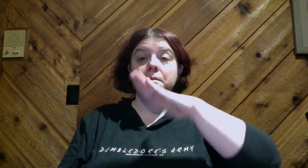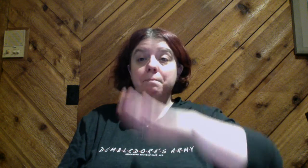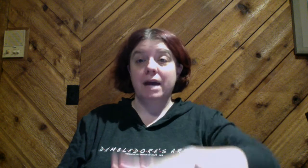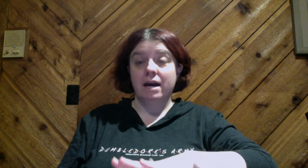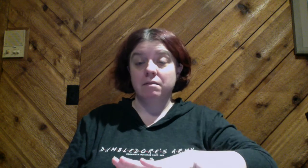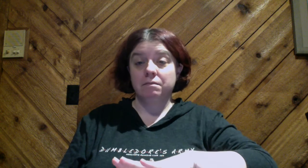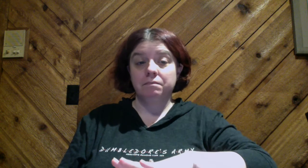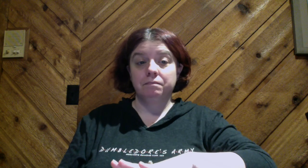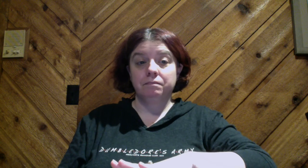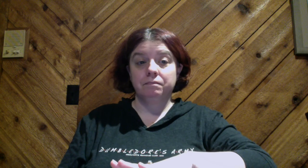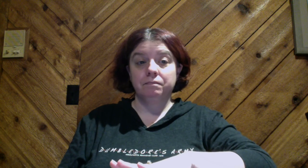Bad.